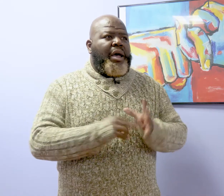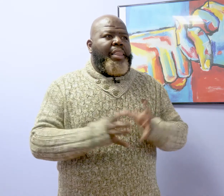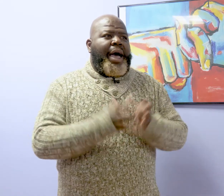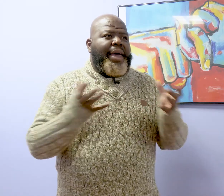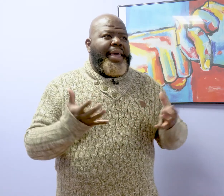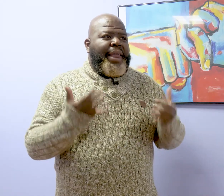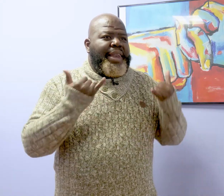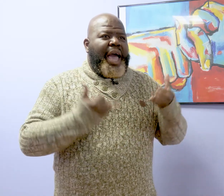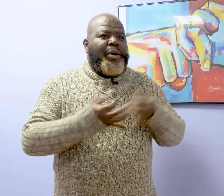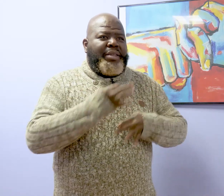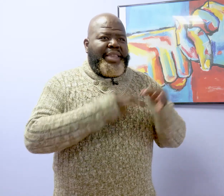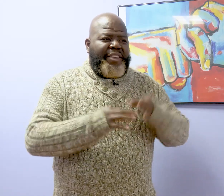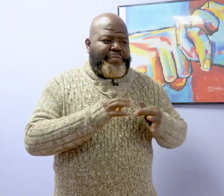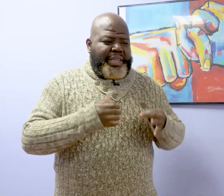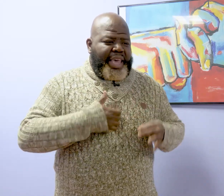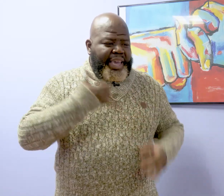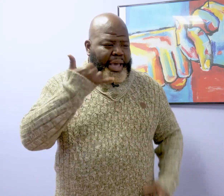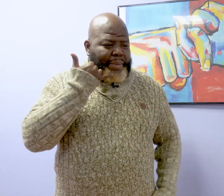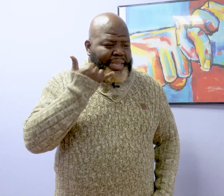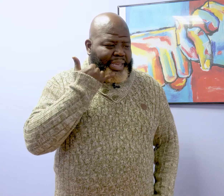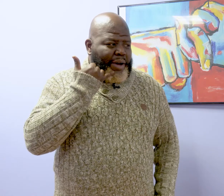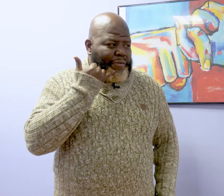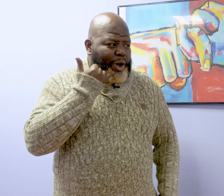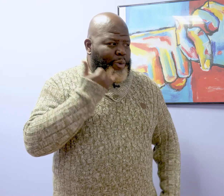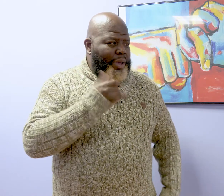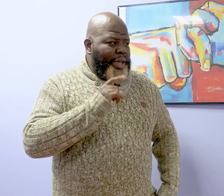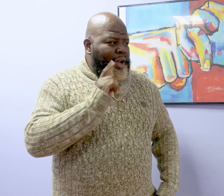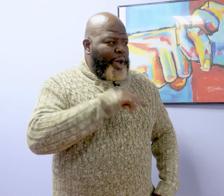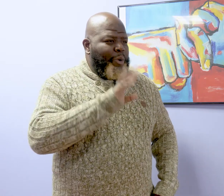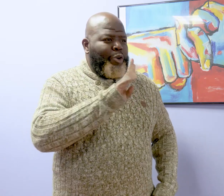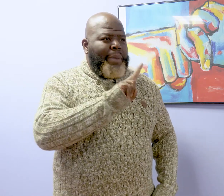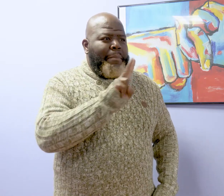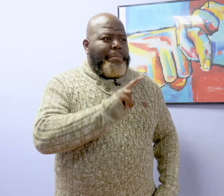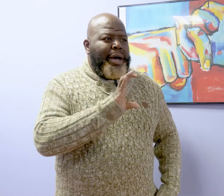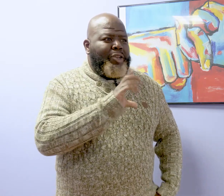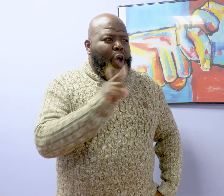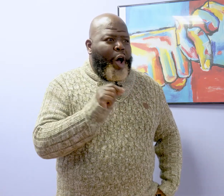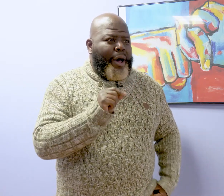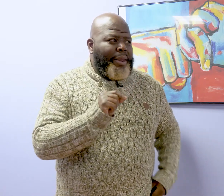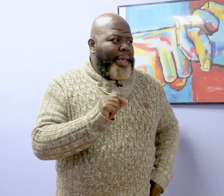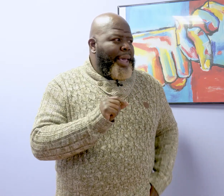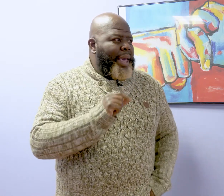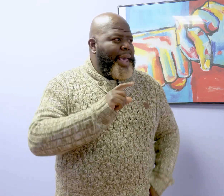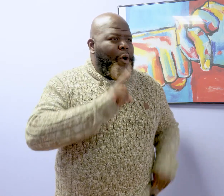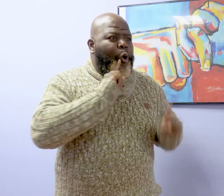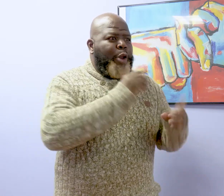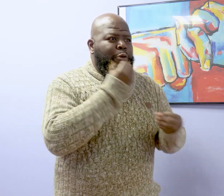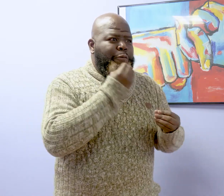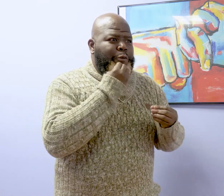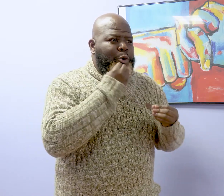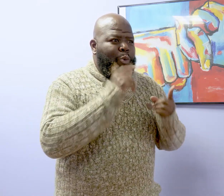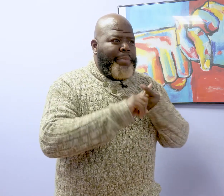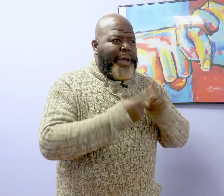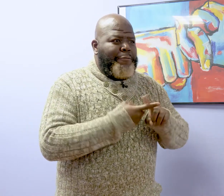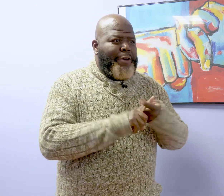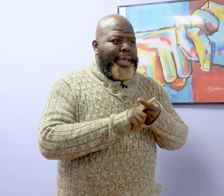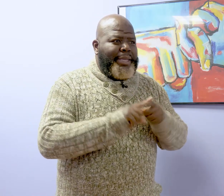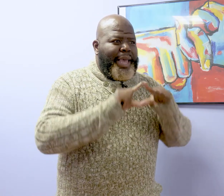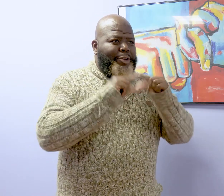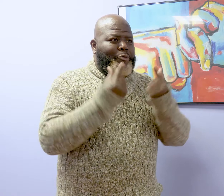a lot. Now instead of me taking out my cell phone going to my bus card and ordering food with my friends as a